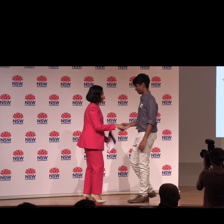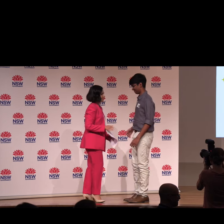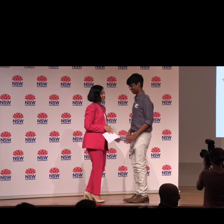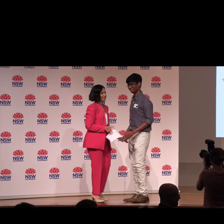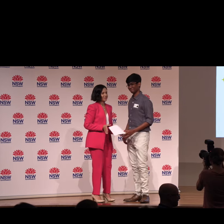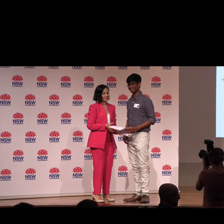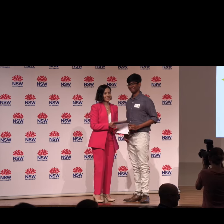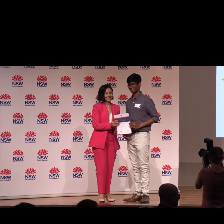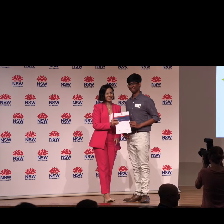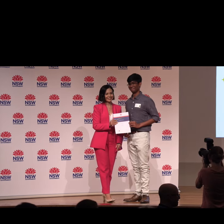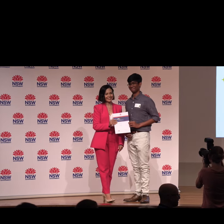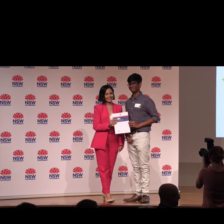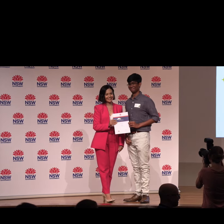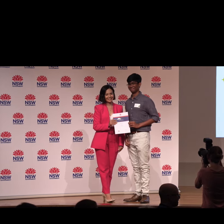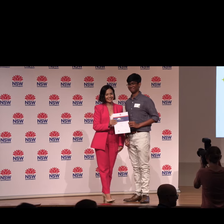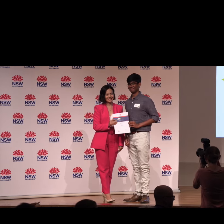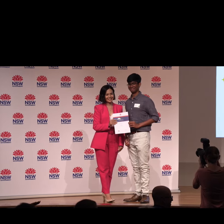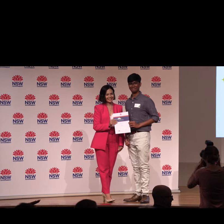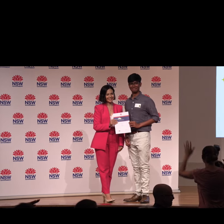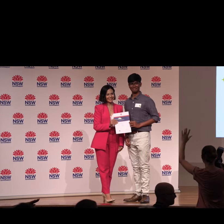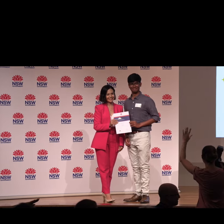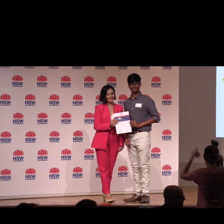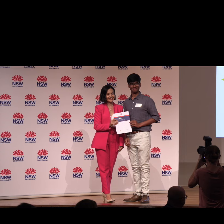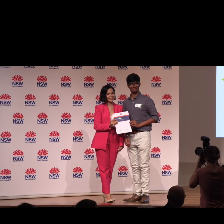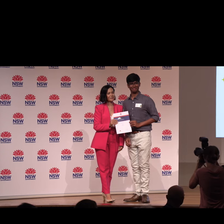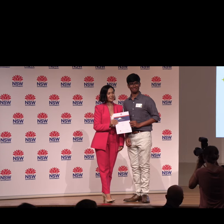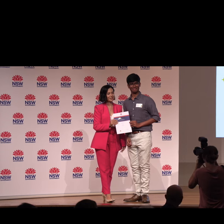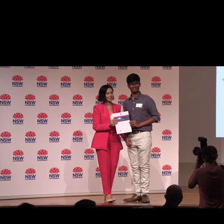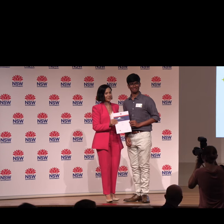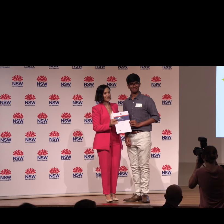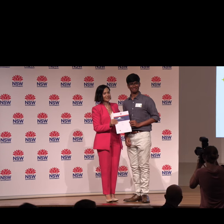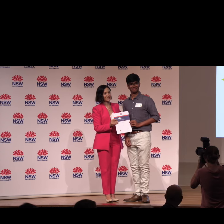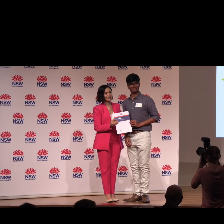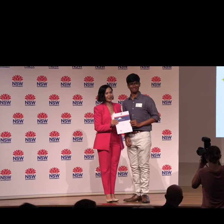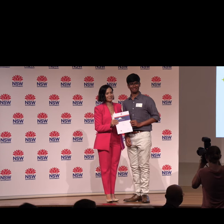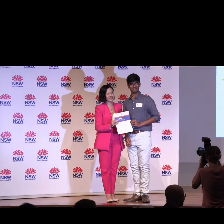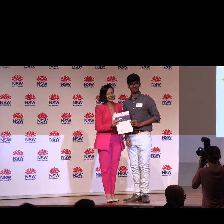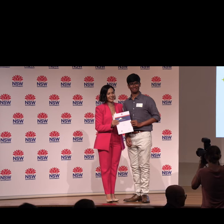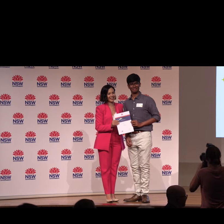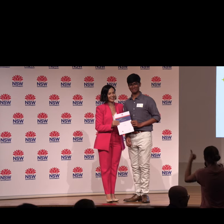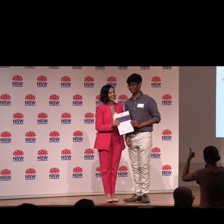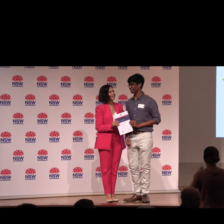And finally in biology, Sarah Ahmad Sindhu from Al-Faisal College.